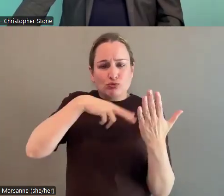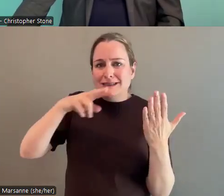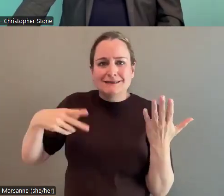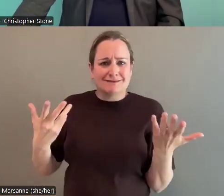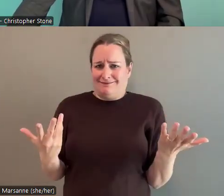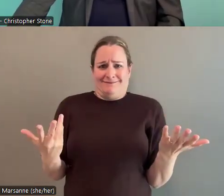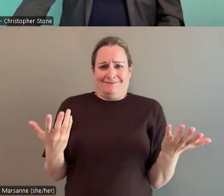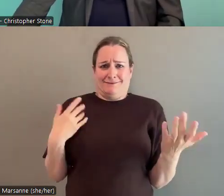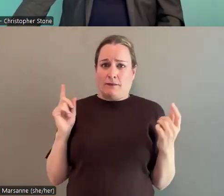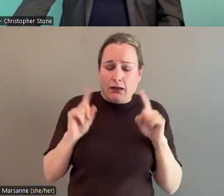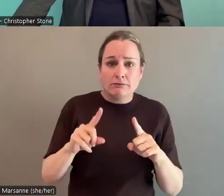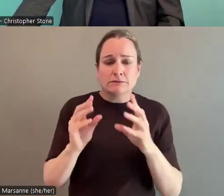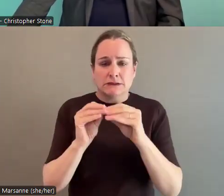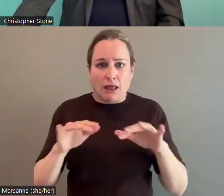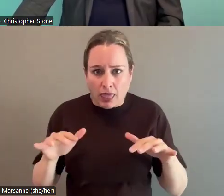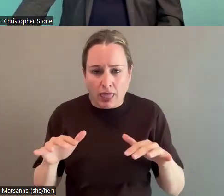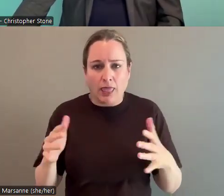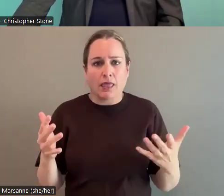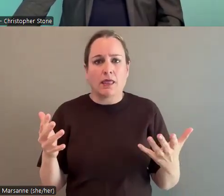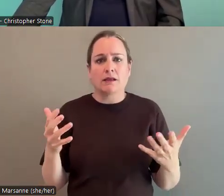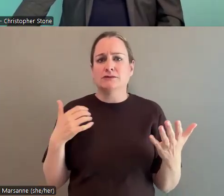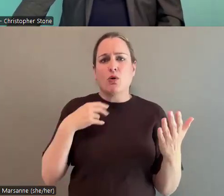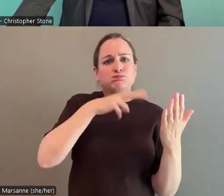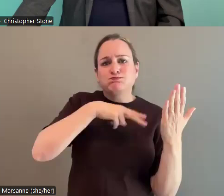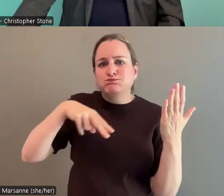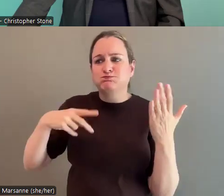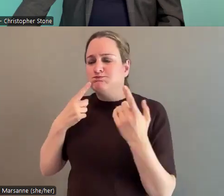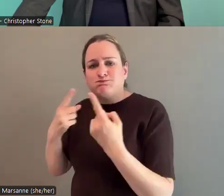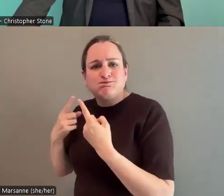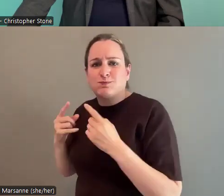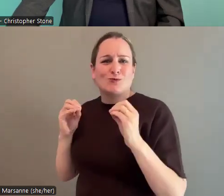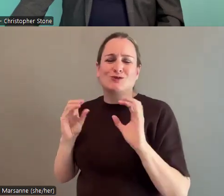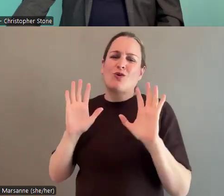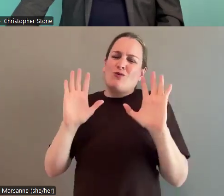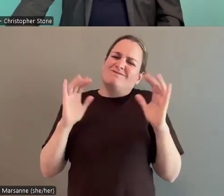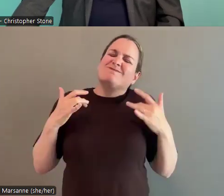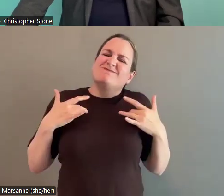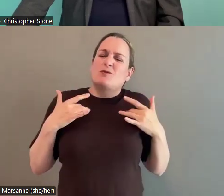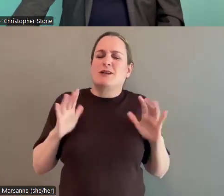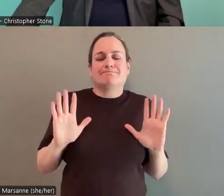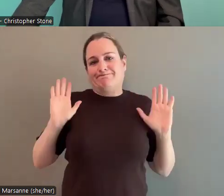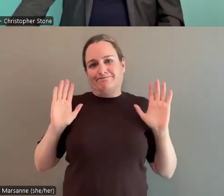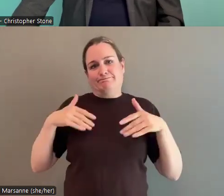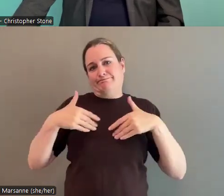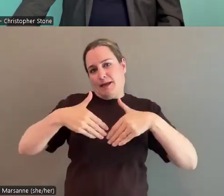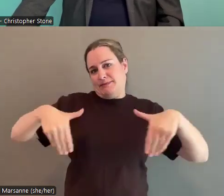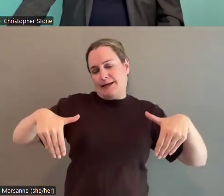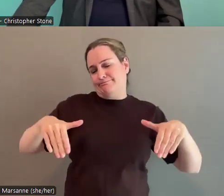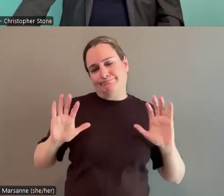the different countries, we have decided to abstain from